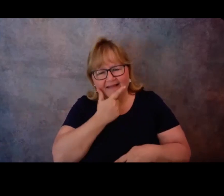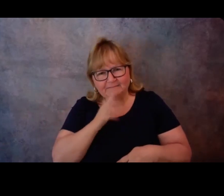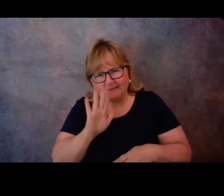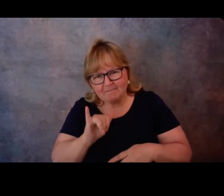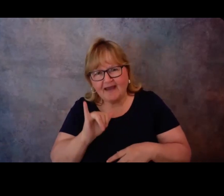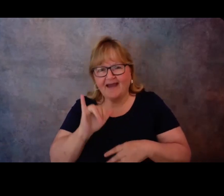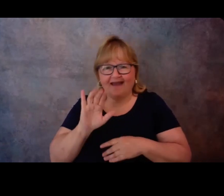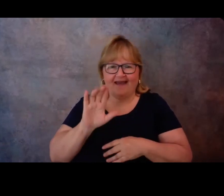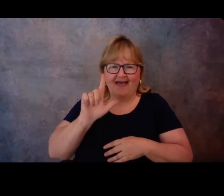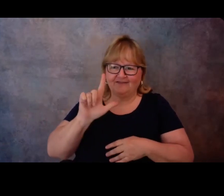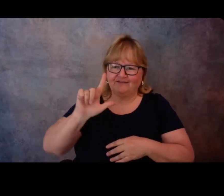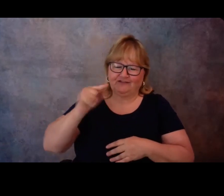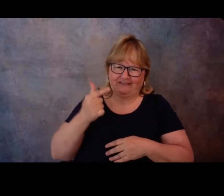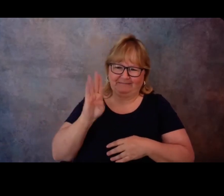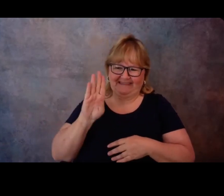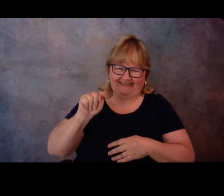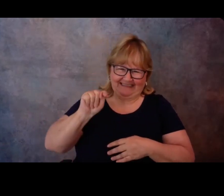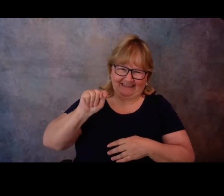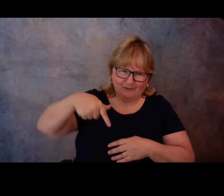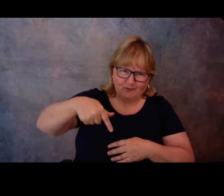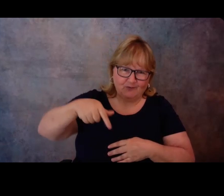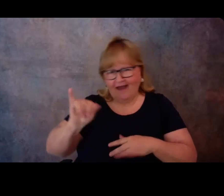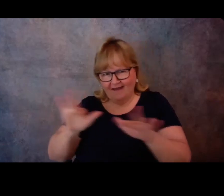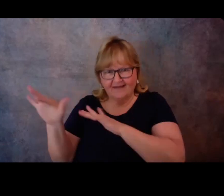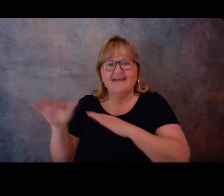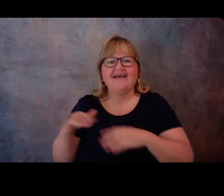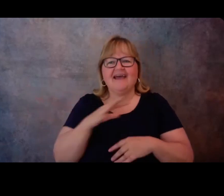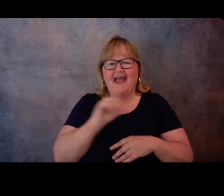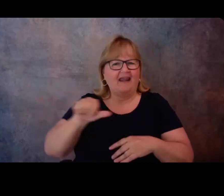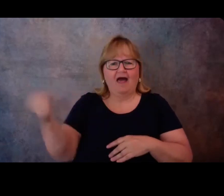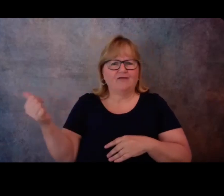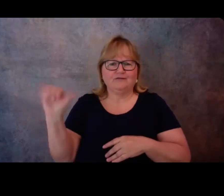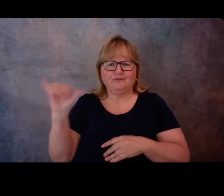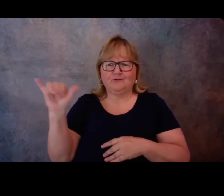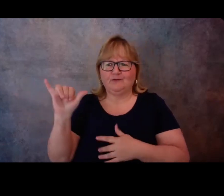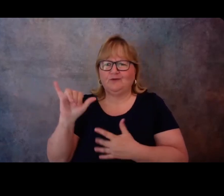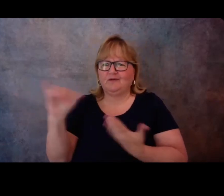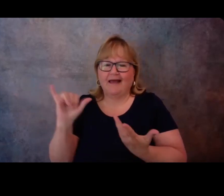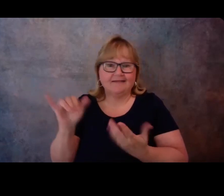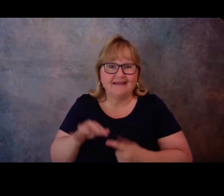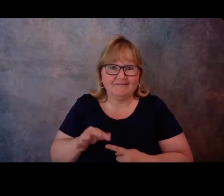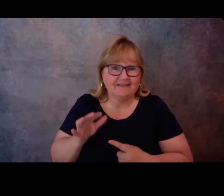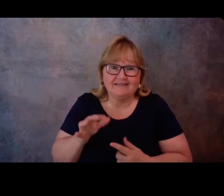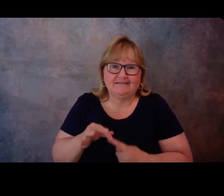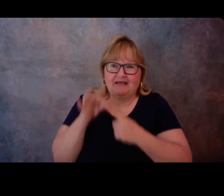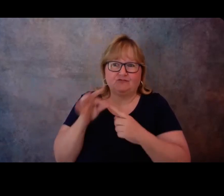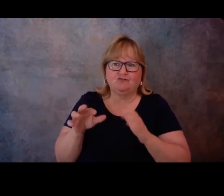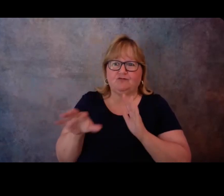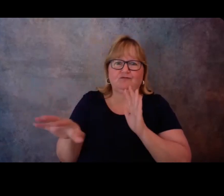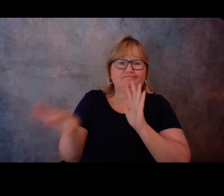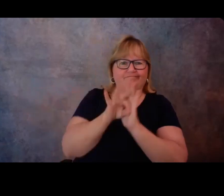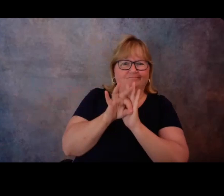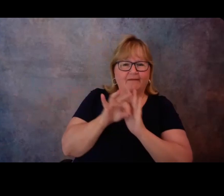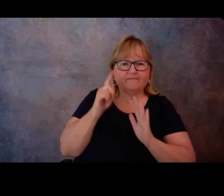but also working in some of the others who shoot through. For example, there's a special rapporteur on extreme